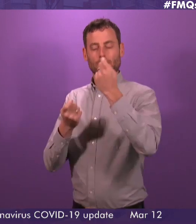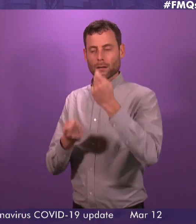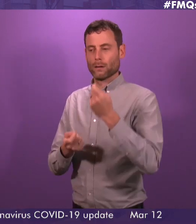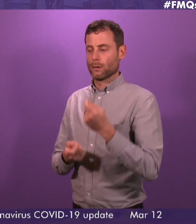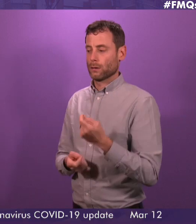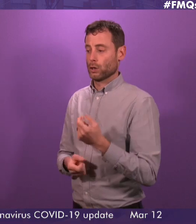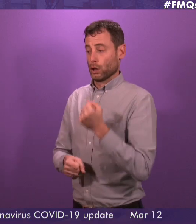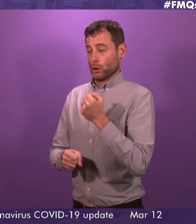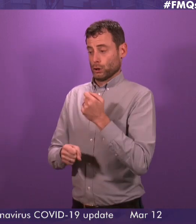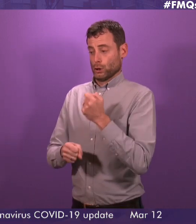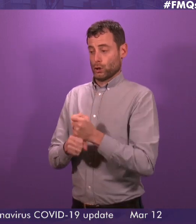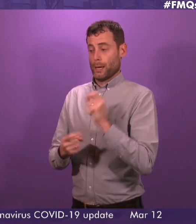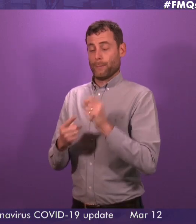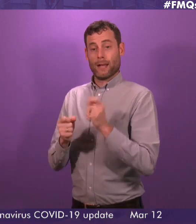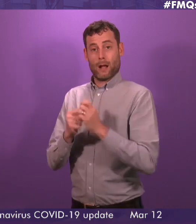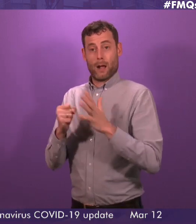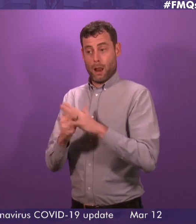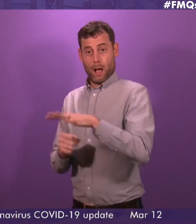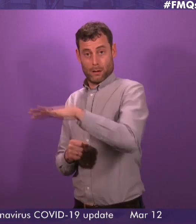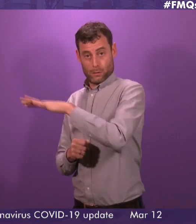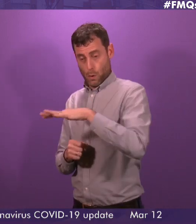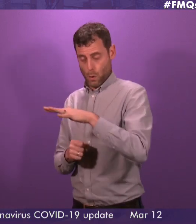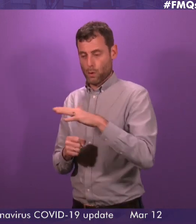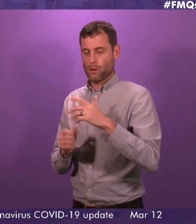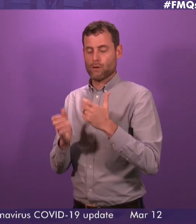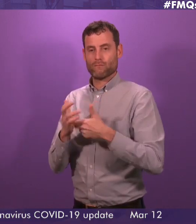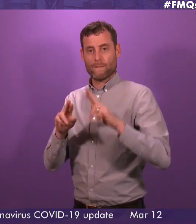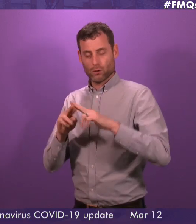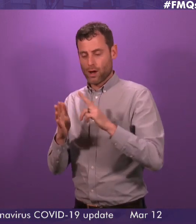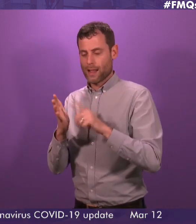by GPs in Glasgow, Renfrewshire and Lanarkshire.